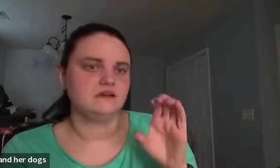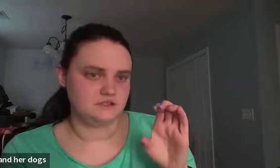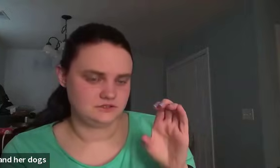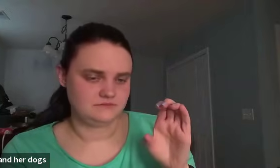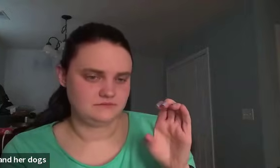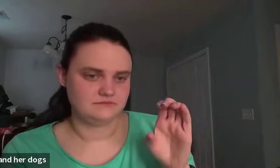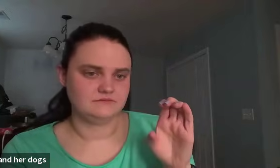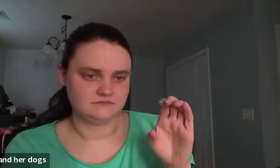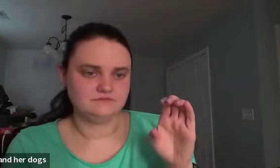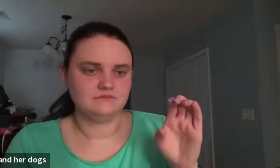600.